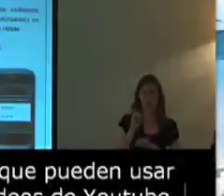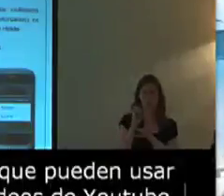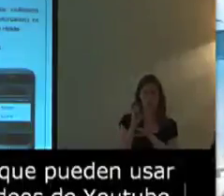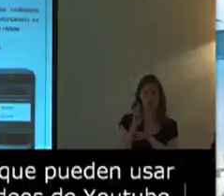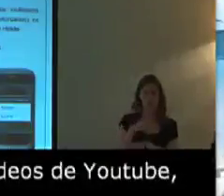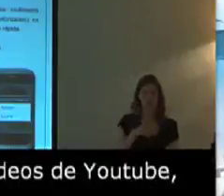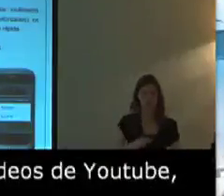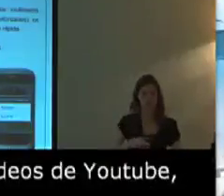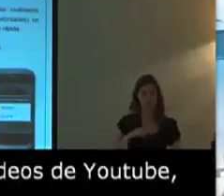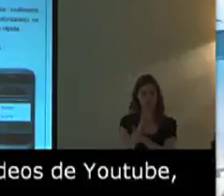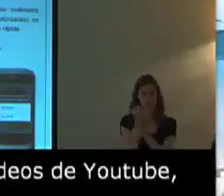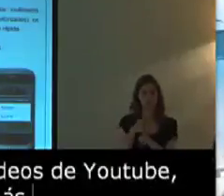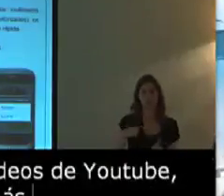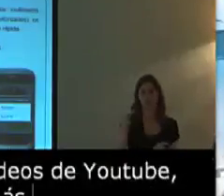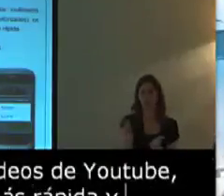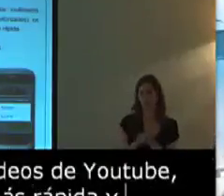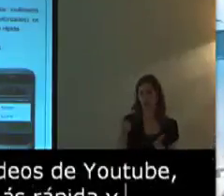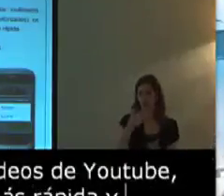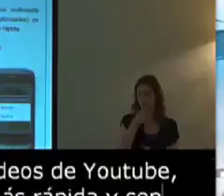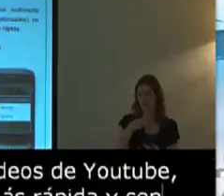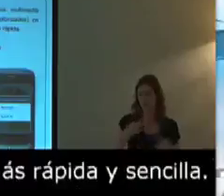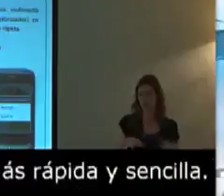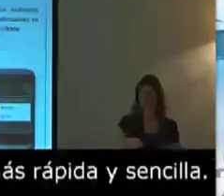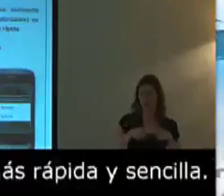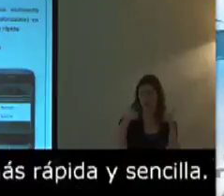upload photographs, YouTube videos, and so on.